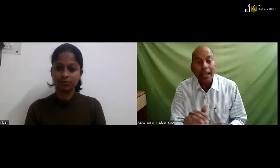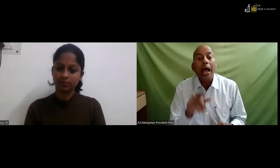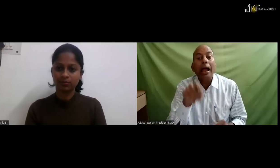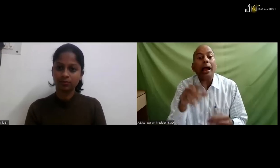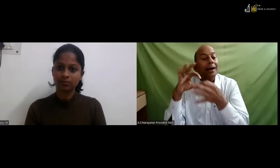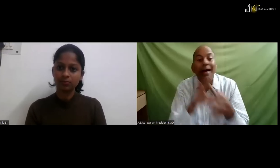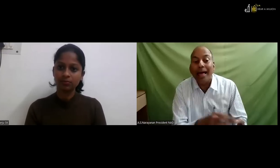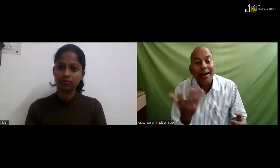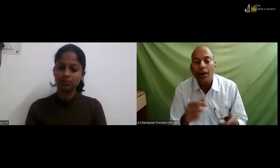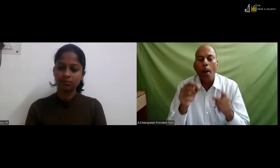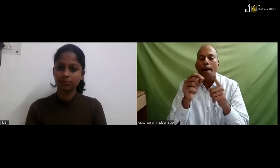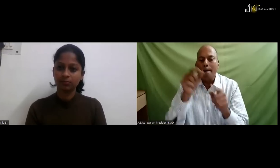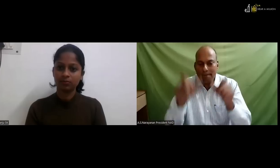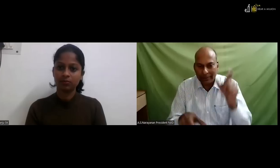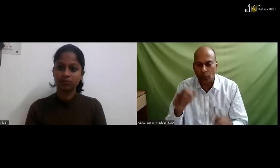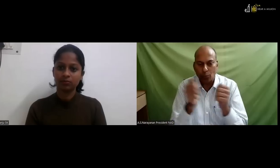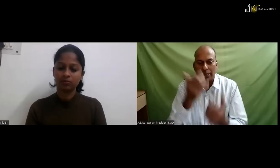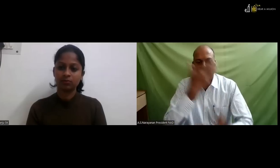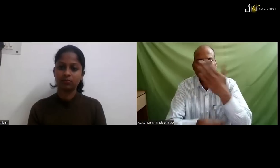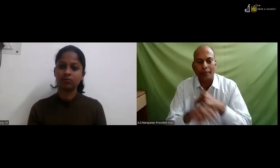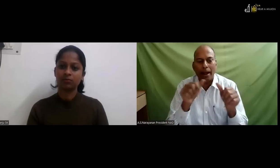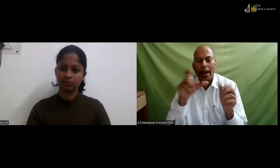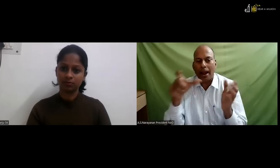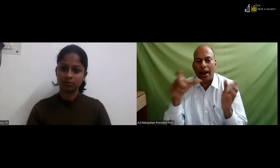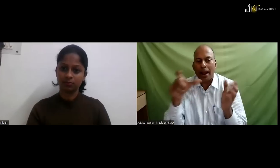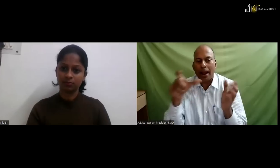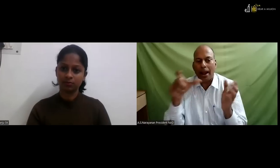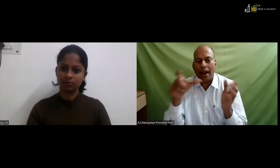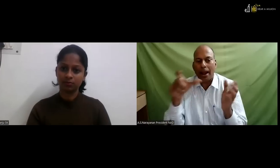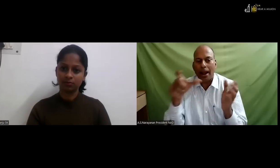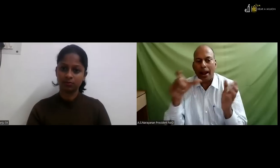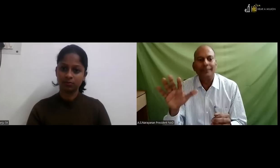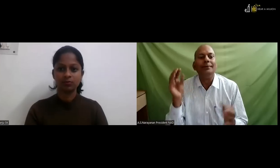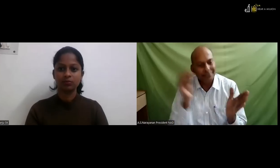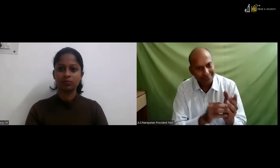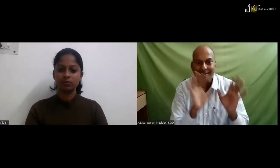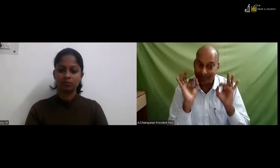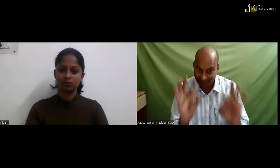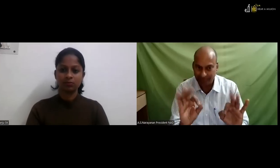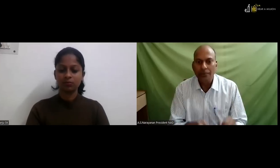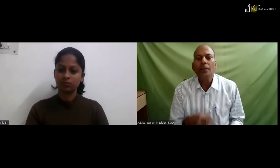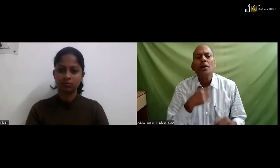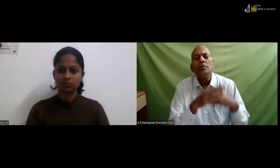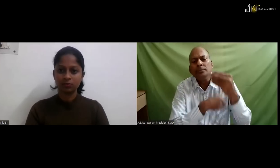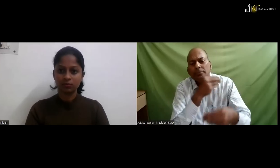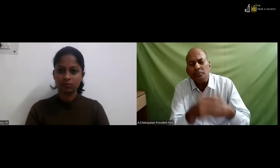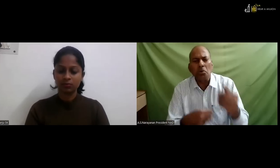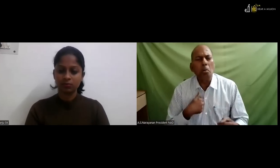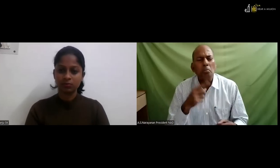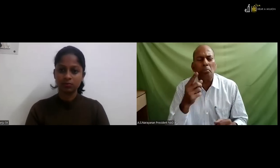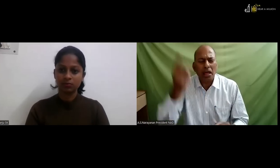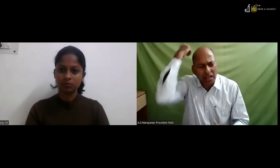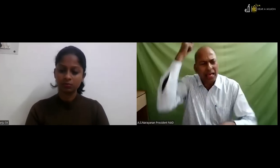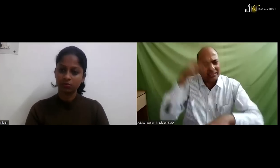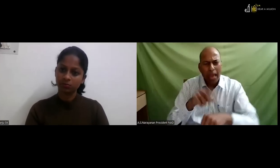mention in the census regarding the disabled persons. So for the disabled persons, there is a act which was amended